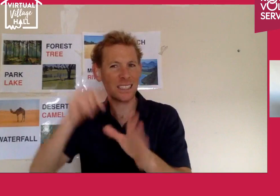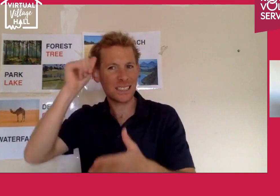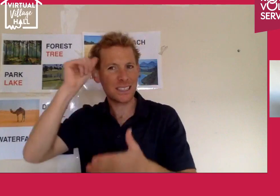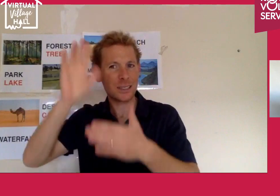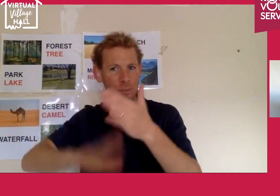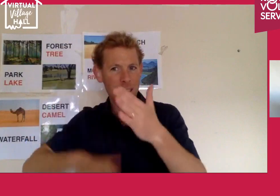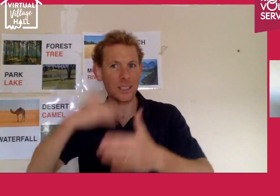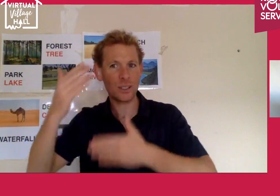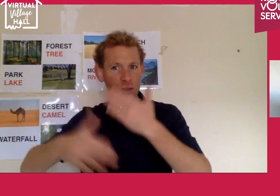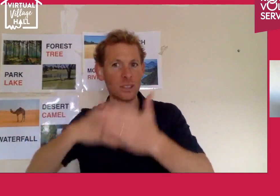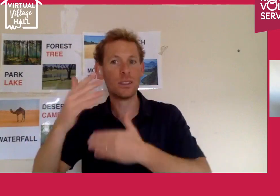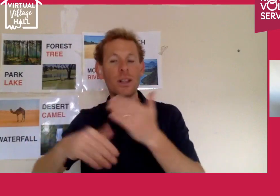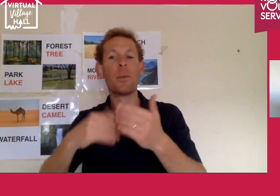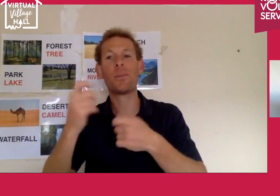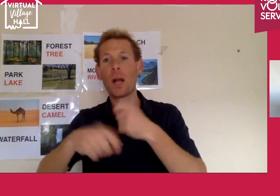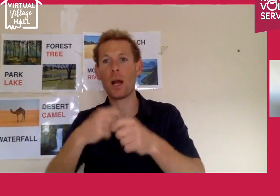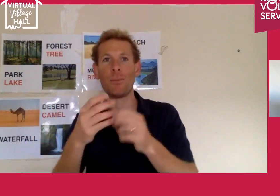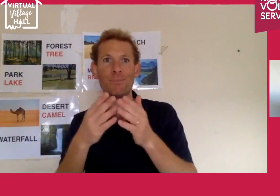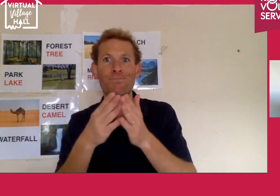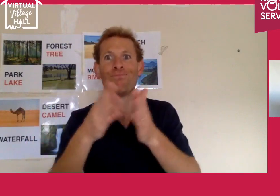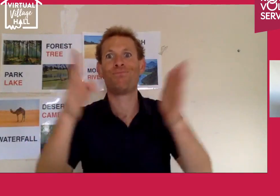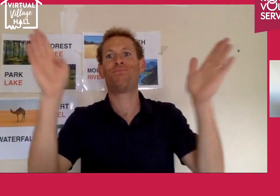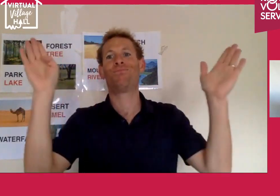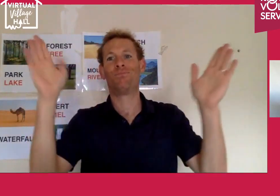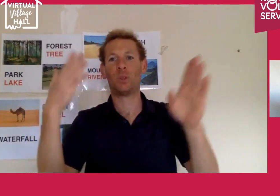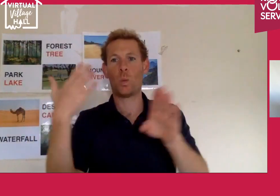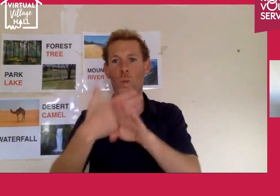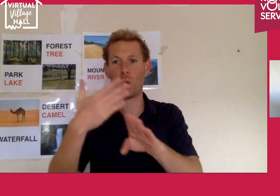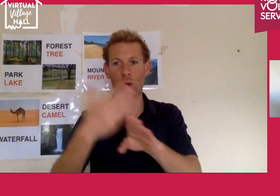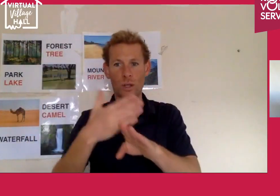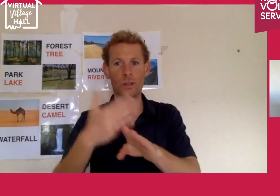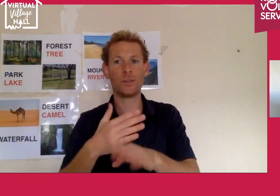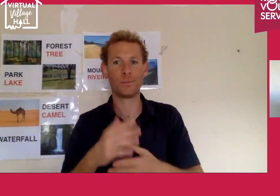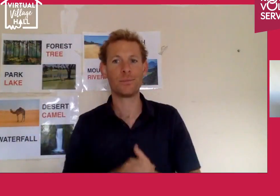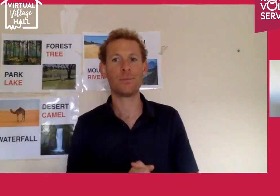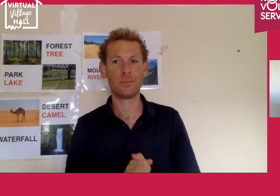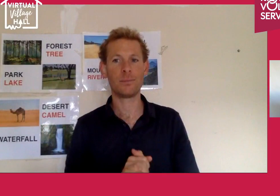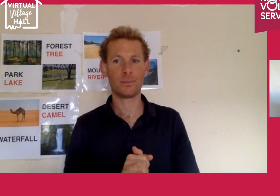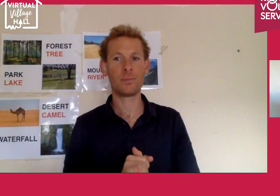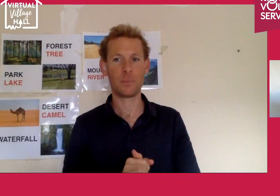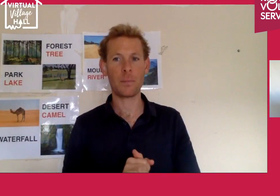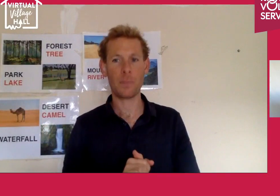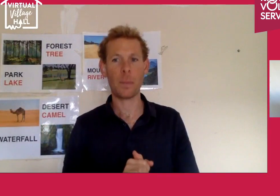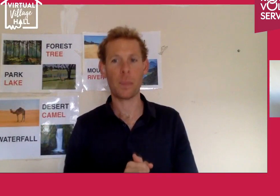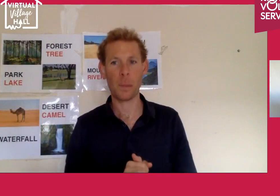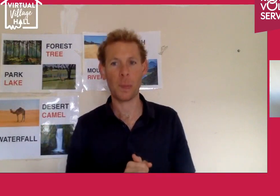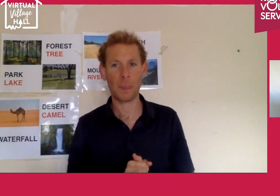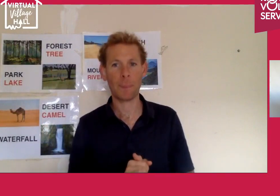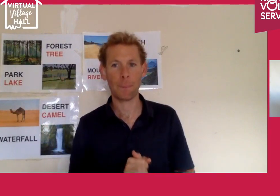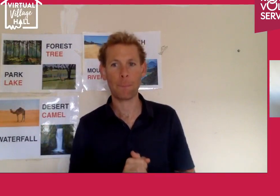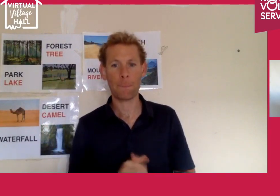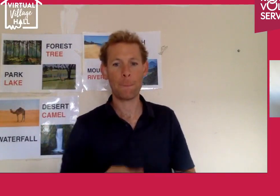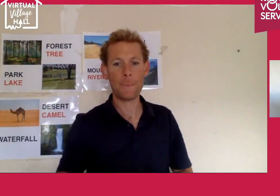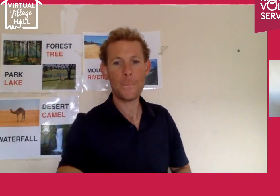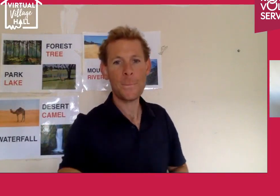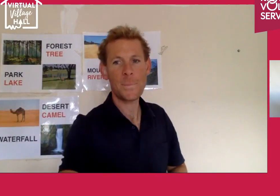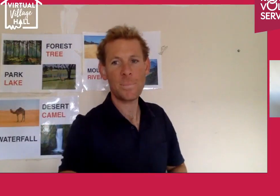that experience, and then they build things up, and then they'll broaden out and work within those what we call